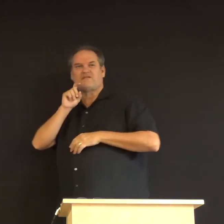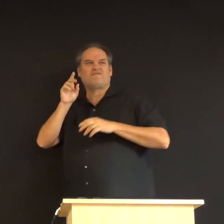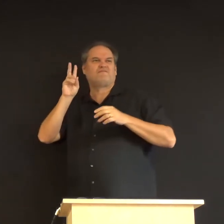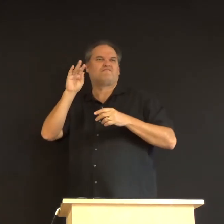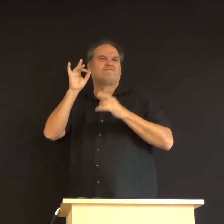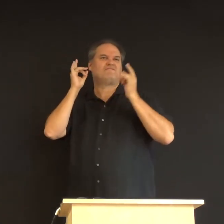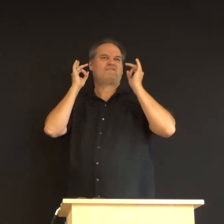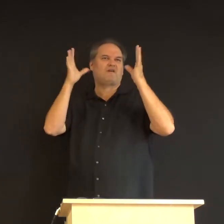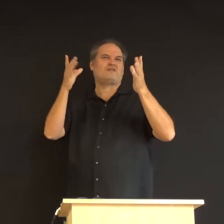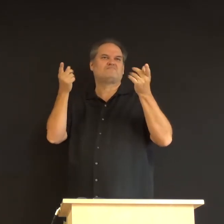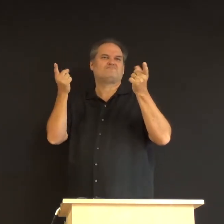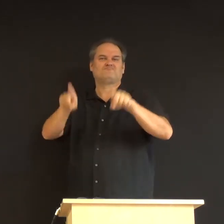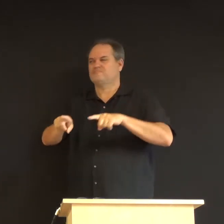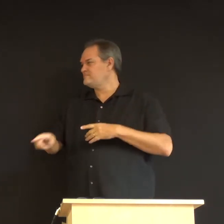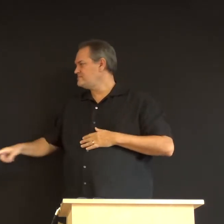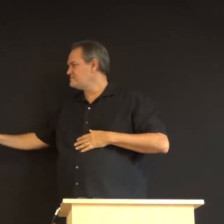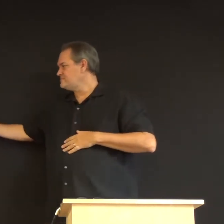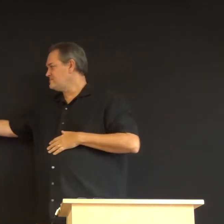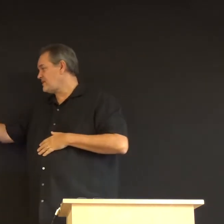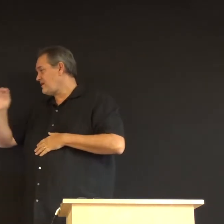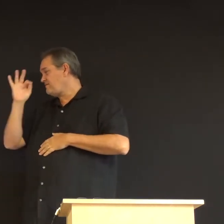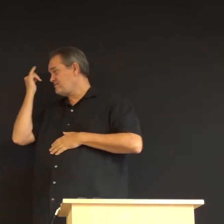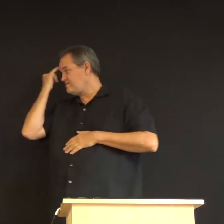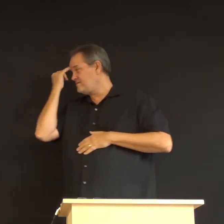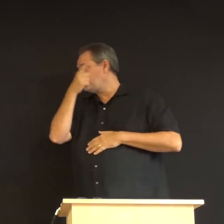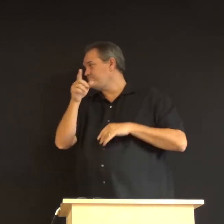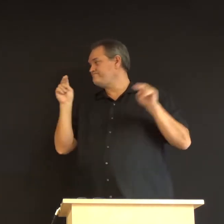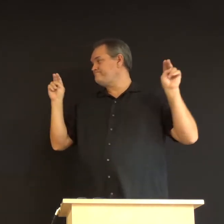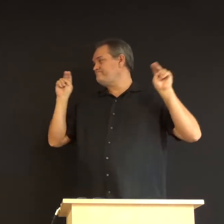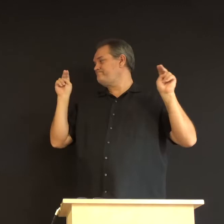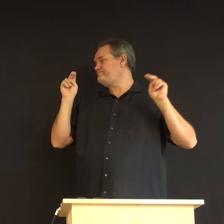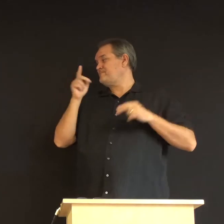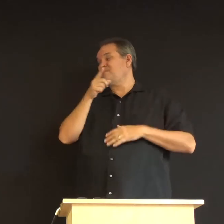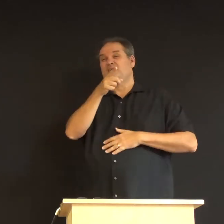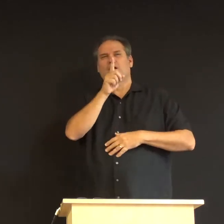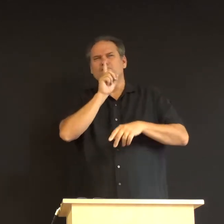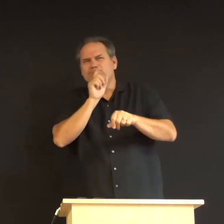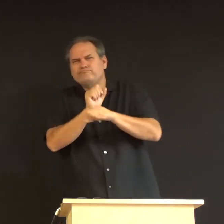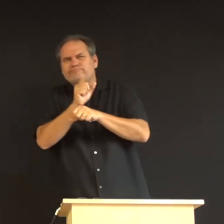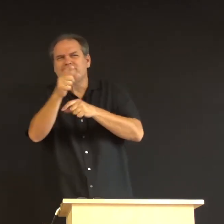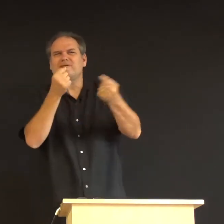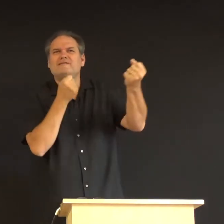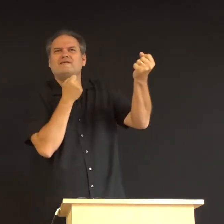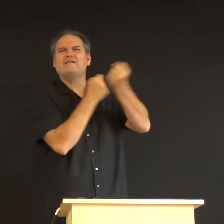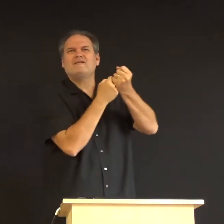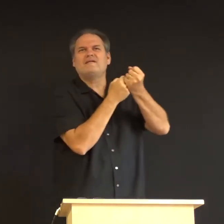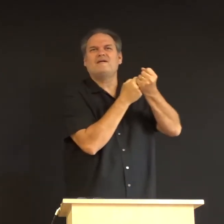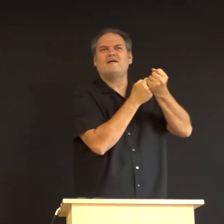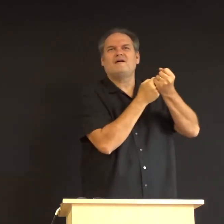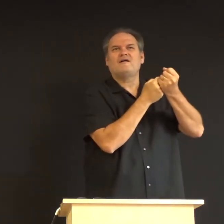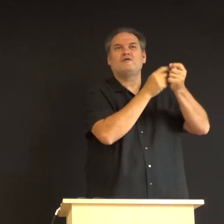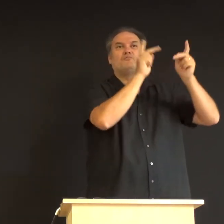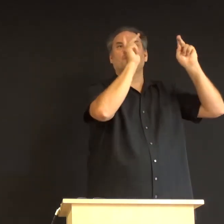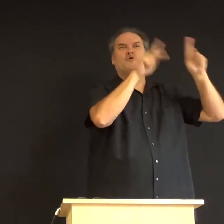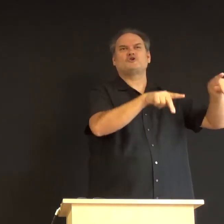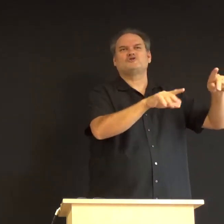not, sexual violence, if you stay neutral, you're choosing the side of the predator.